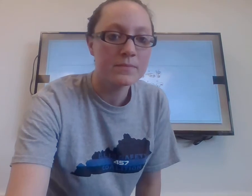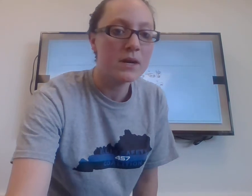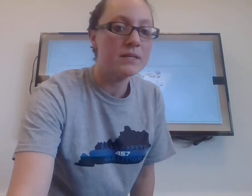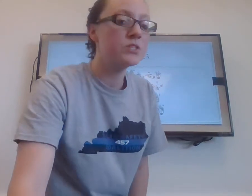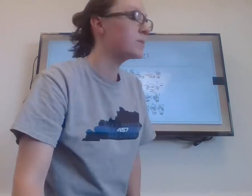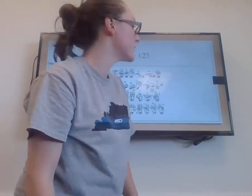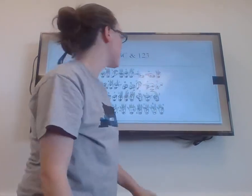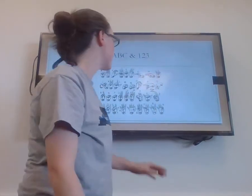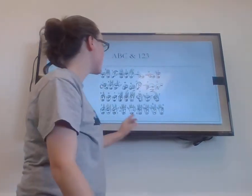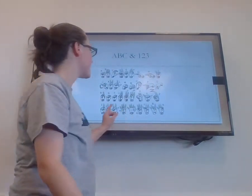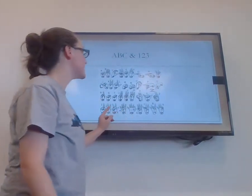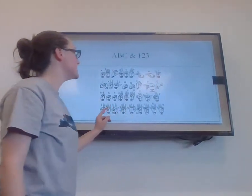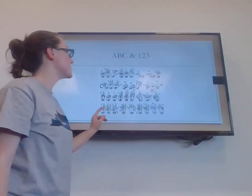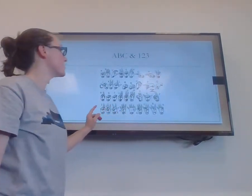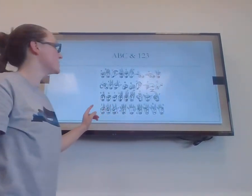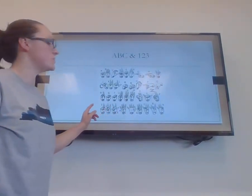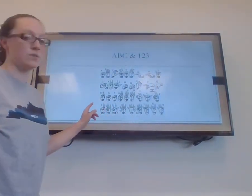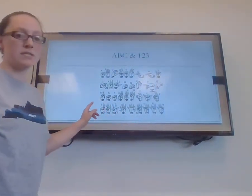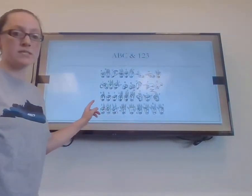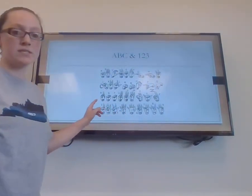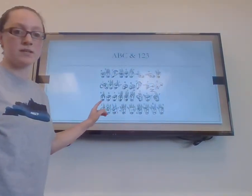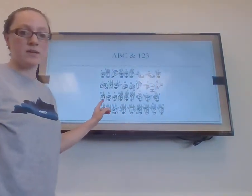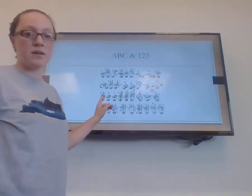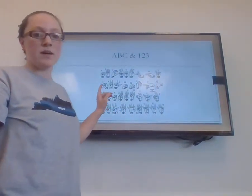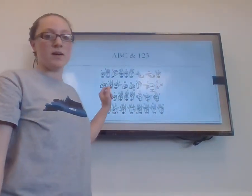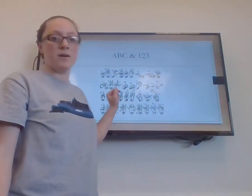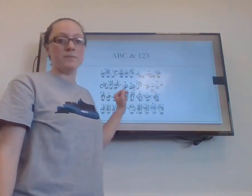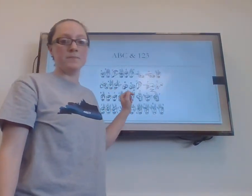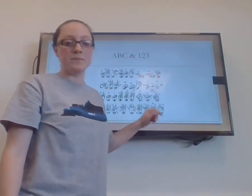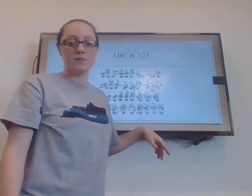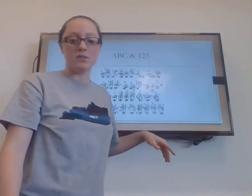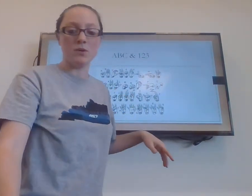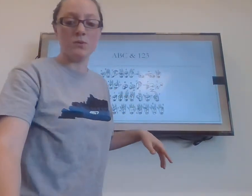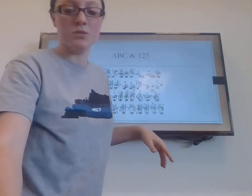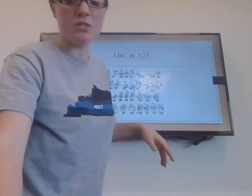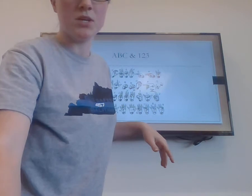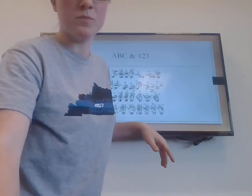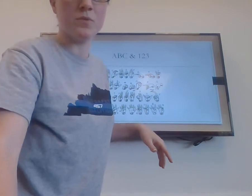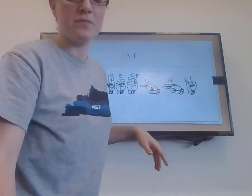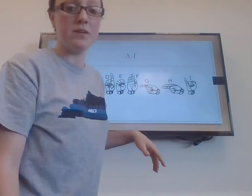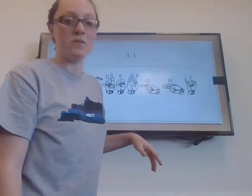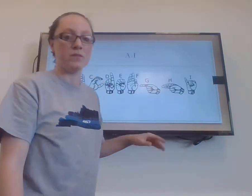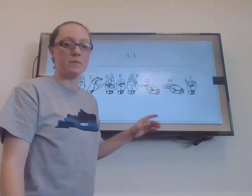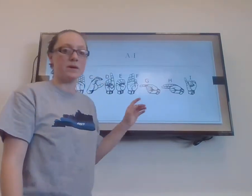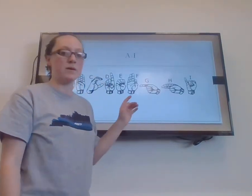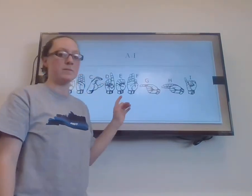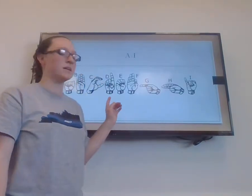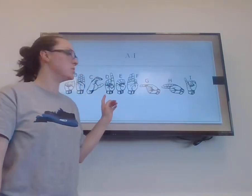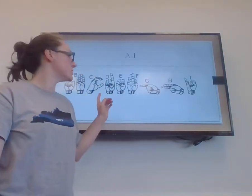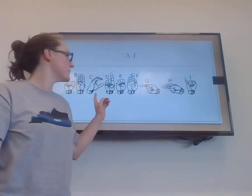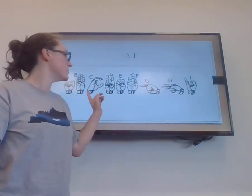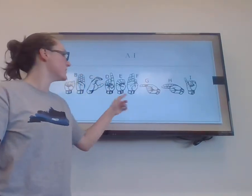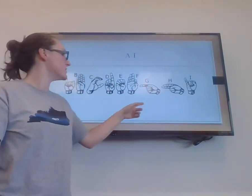Alright, so we're going to go over ABCs or 1, 2, 3s. So we're just going to go briefly over them. I know some of you have seen